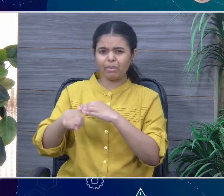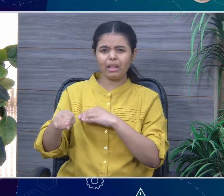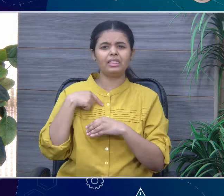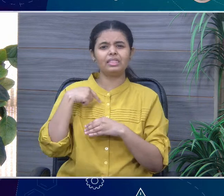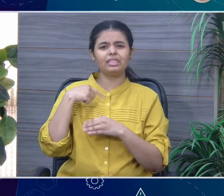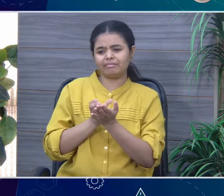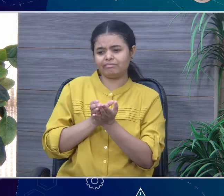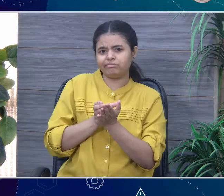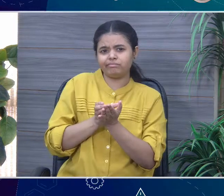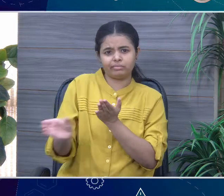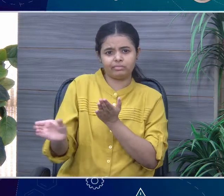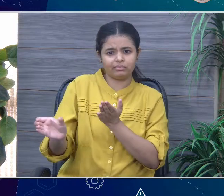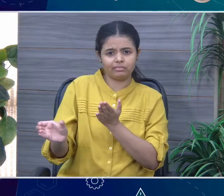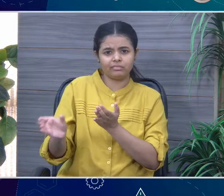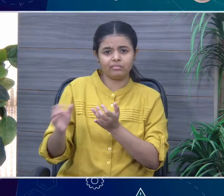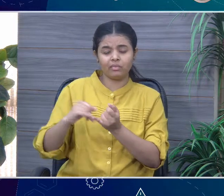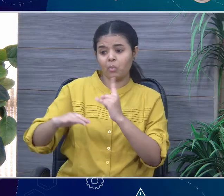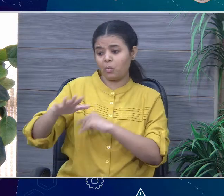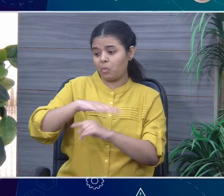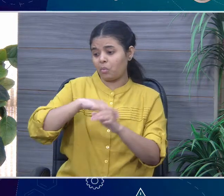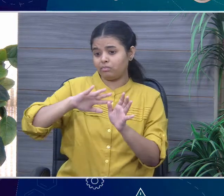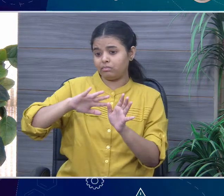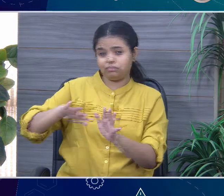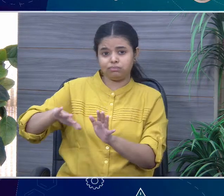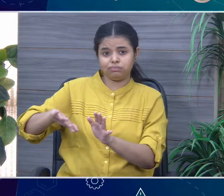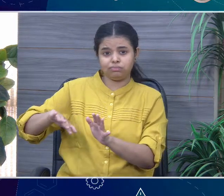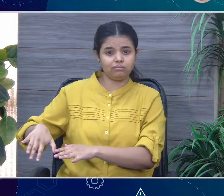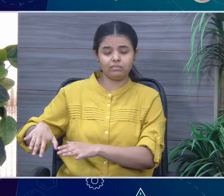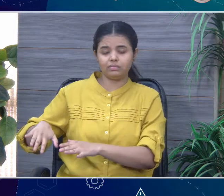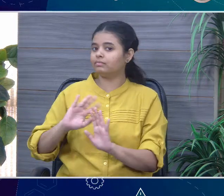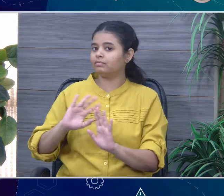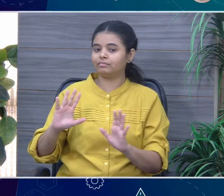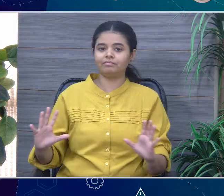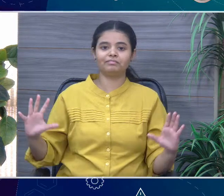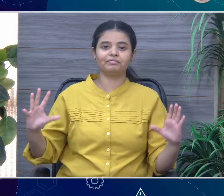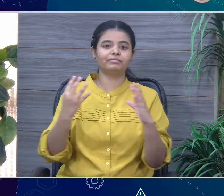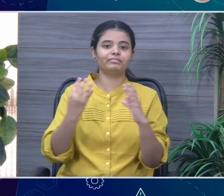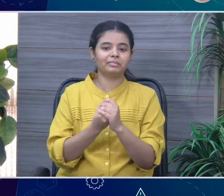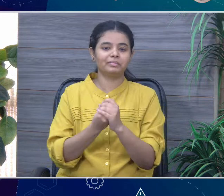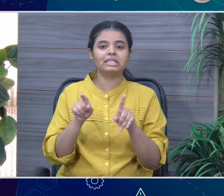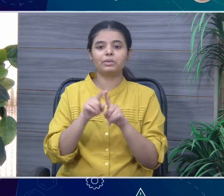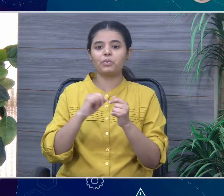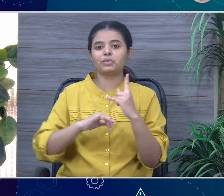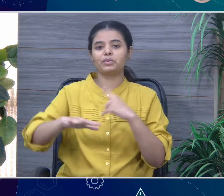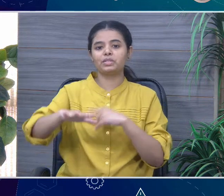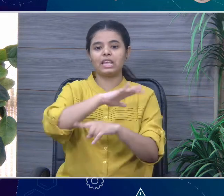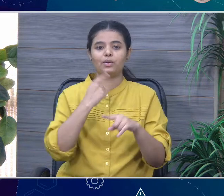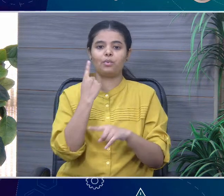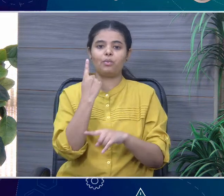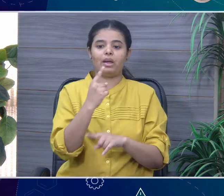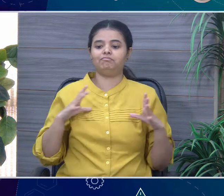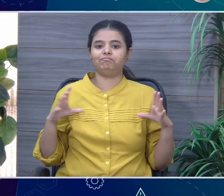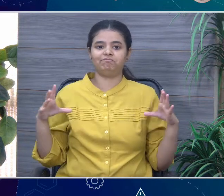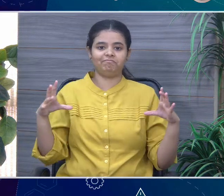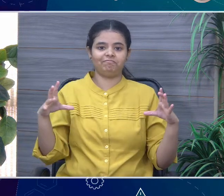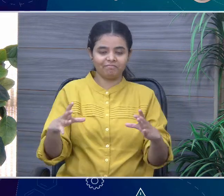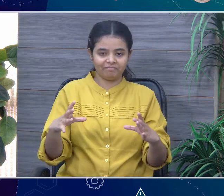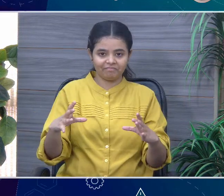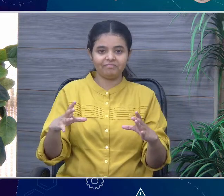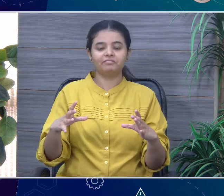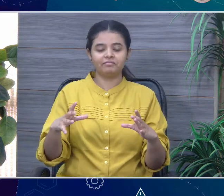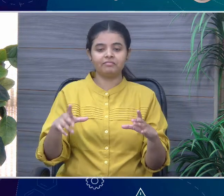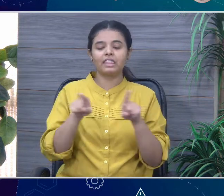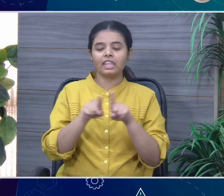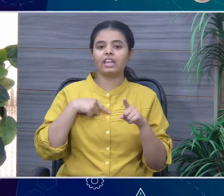any other part of the society. They are very much part of our society, and therefore they are very much part of